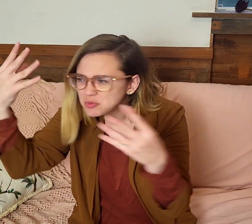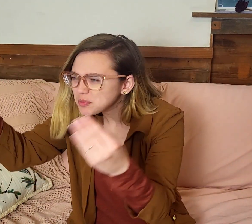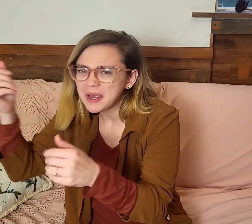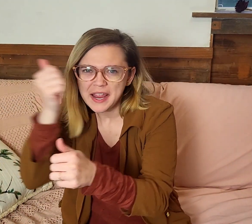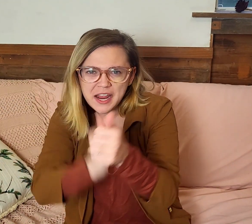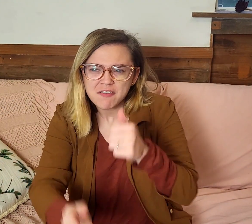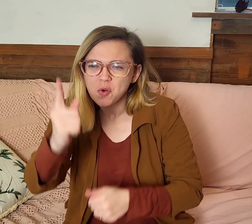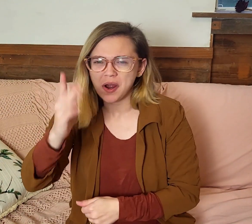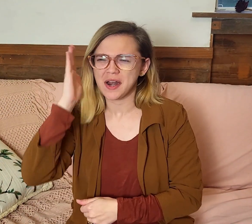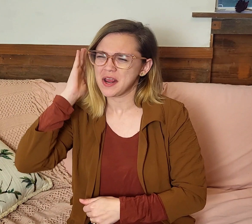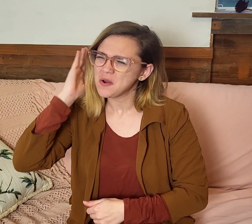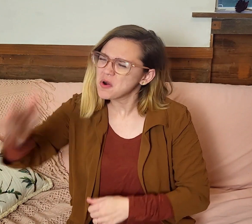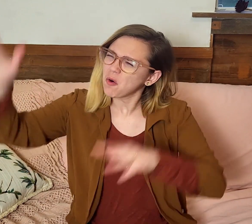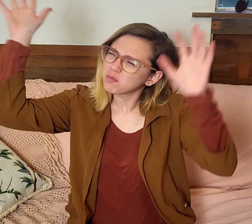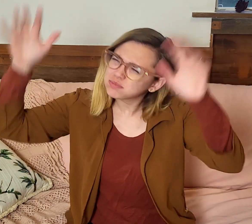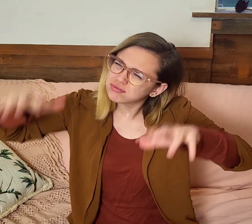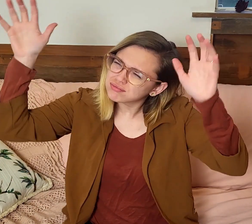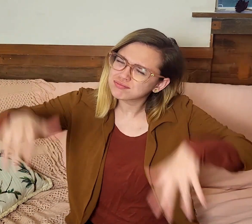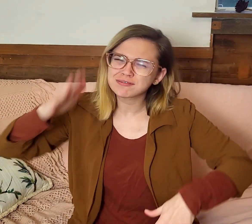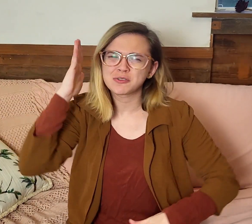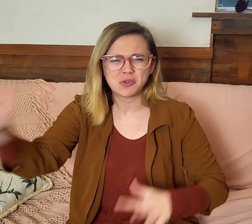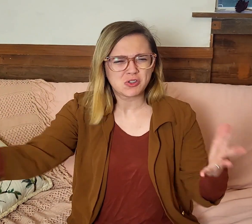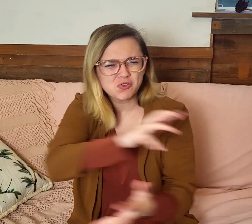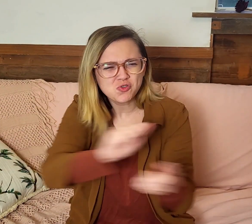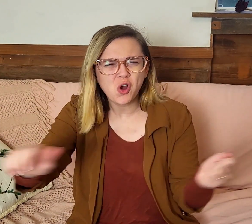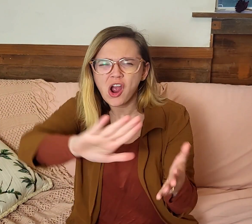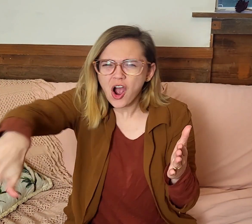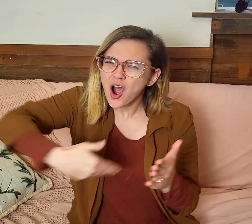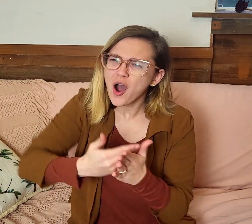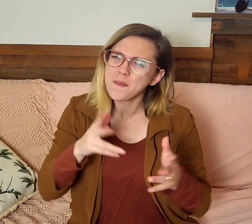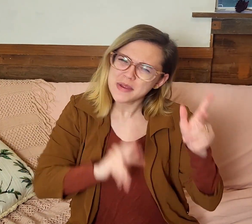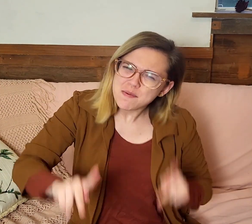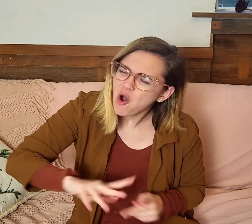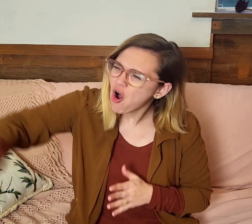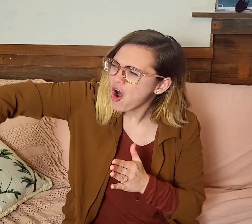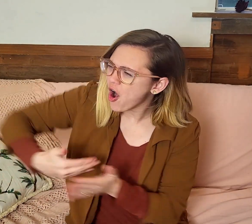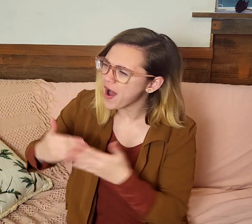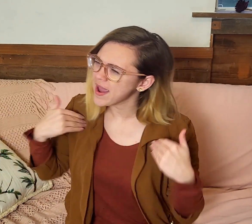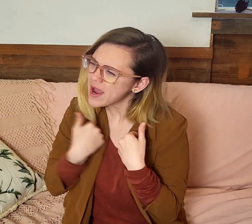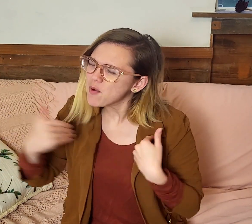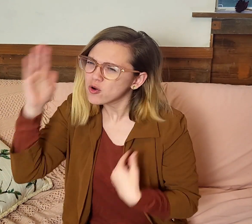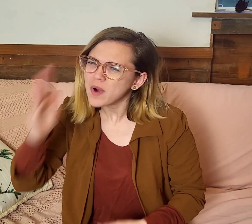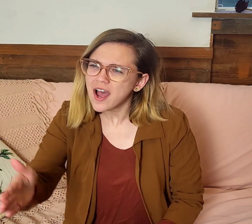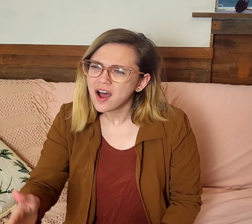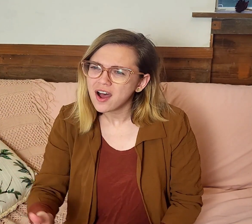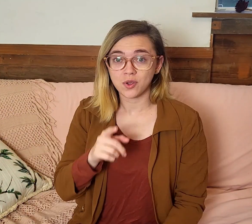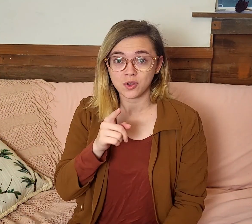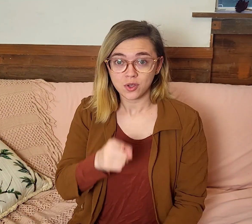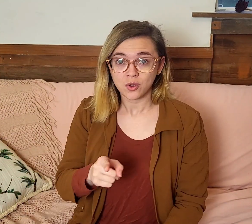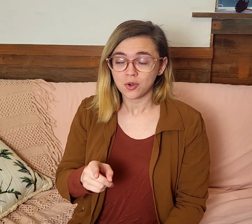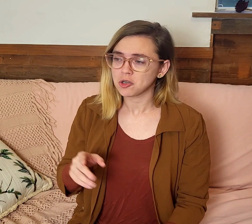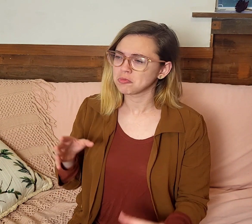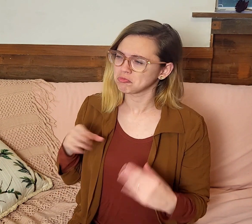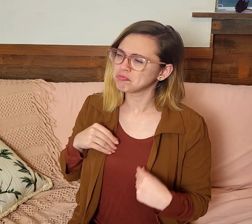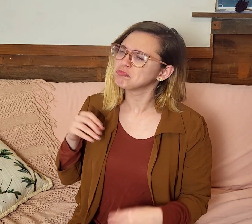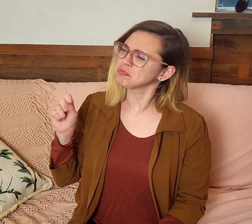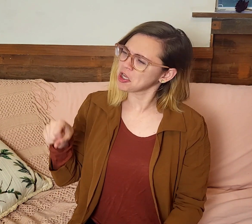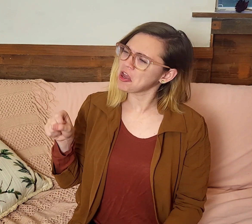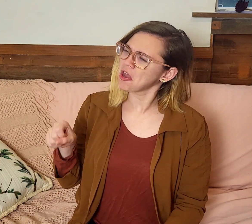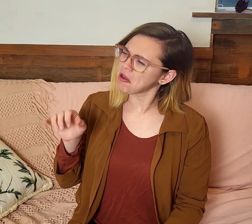he's telling everyone it is going to rain and destroy all of the people and all of the animals. Are you going to